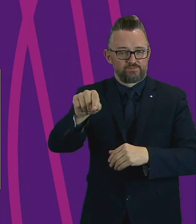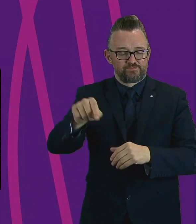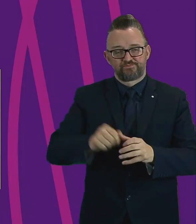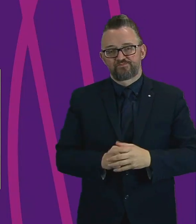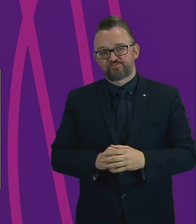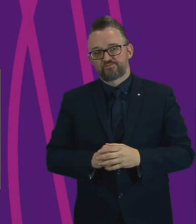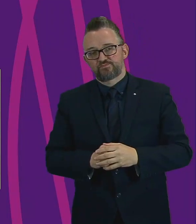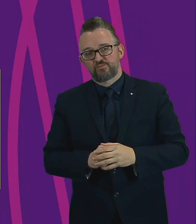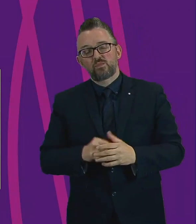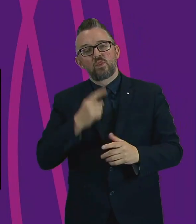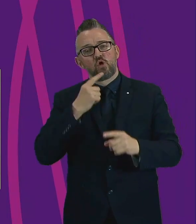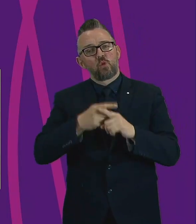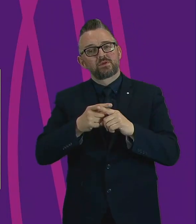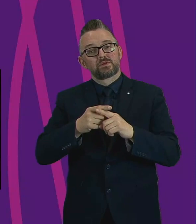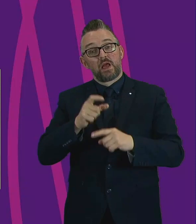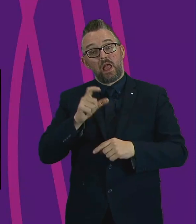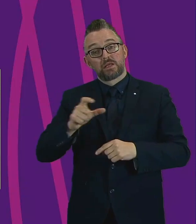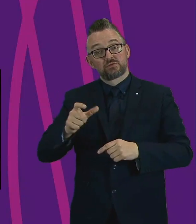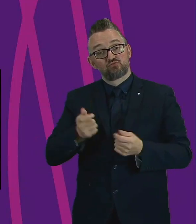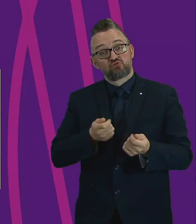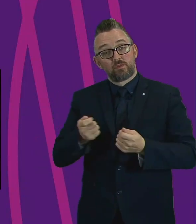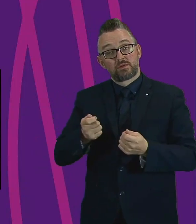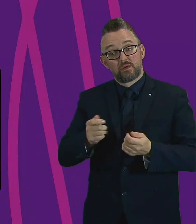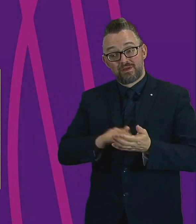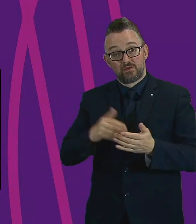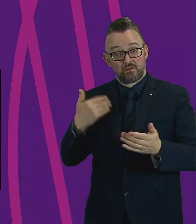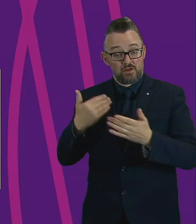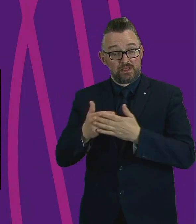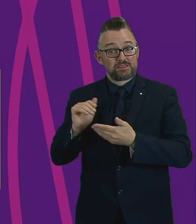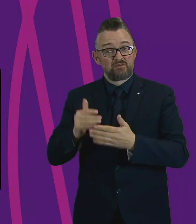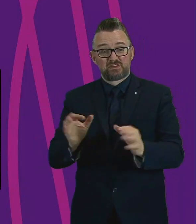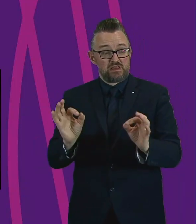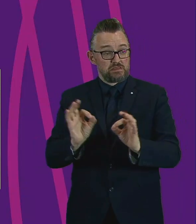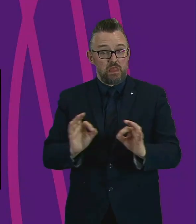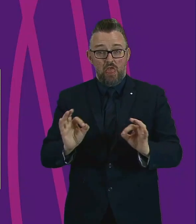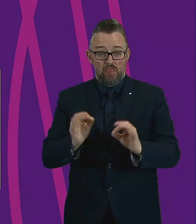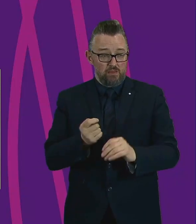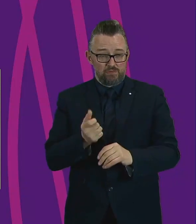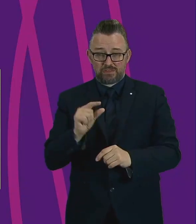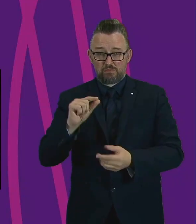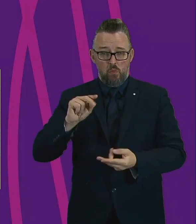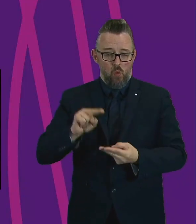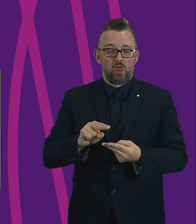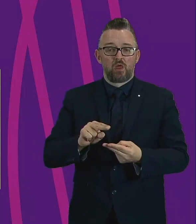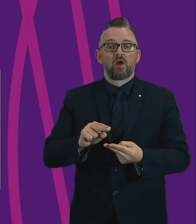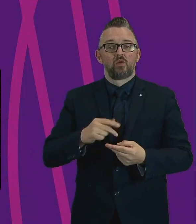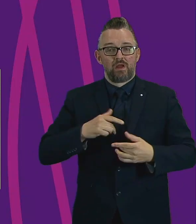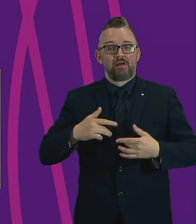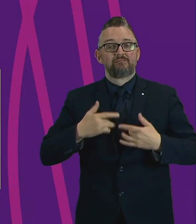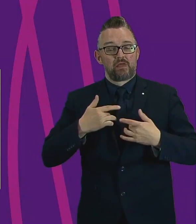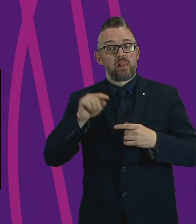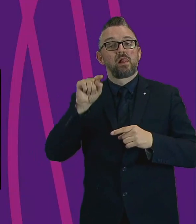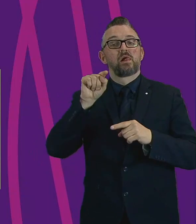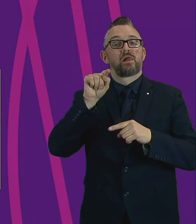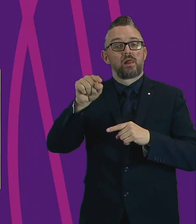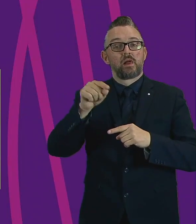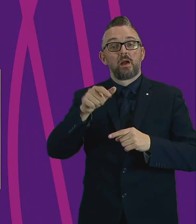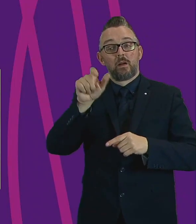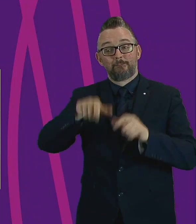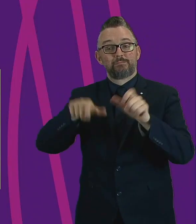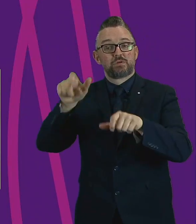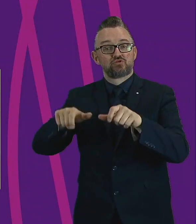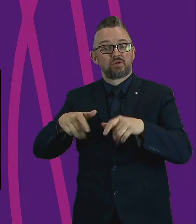relation to cancer treatment that the longer we run without a full range of services, the greater the likelihood we will see reduced patient experience of care